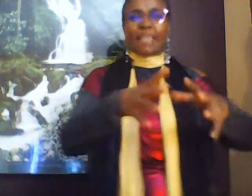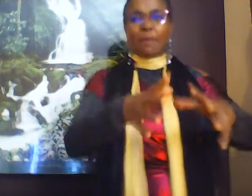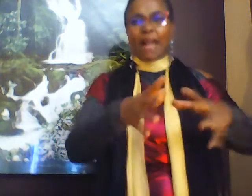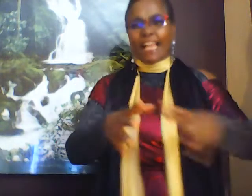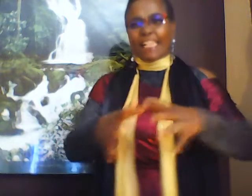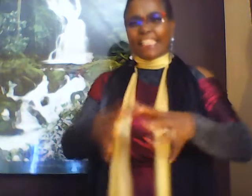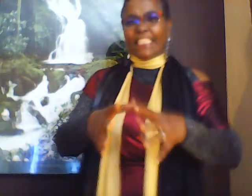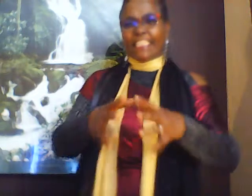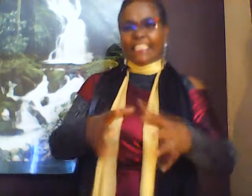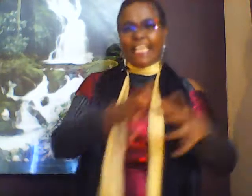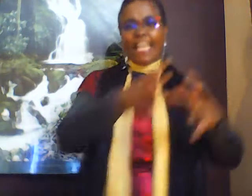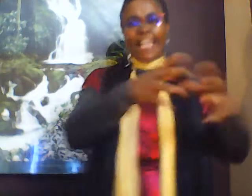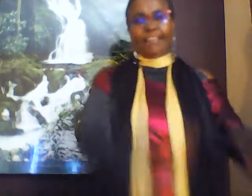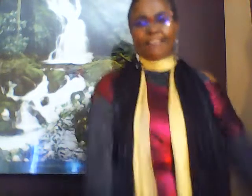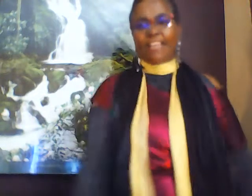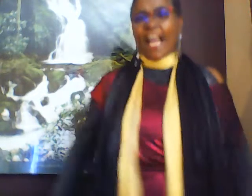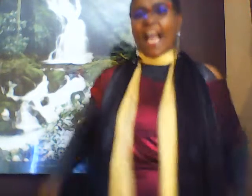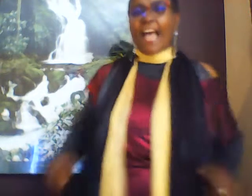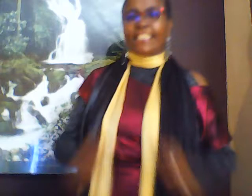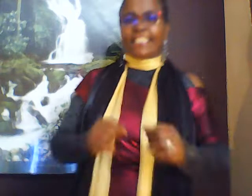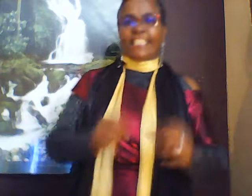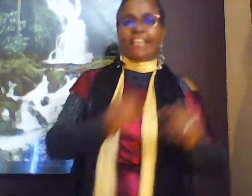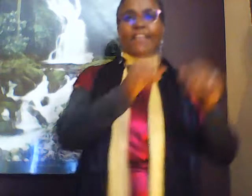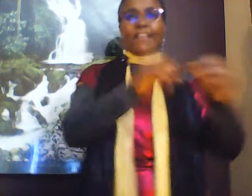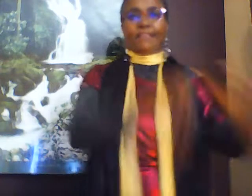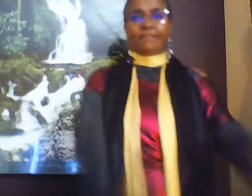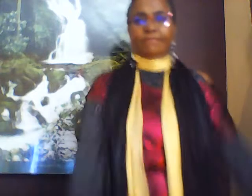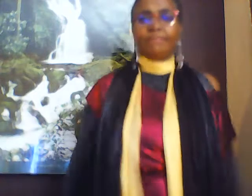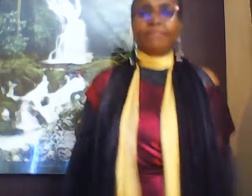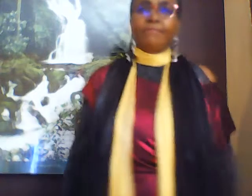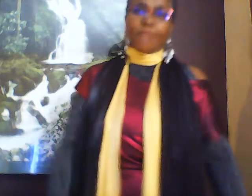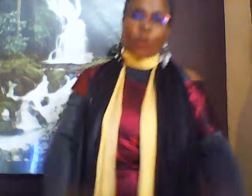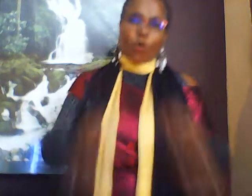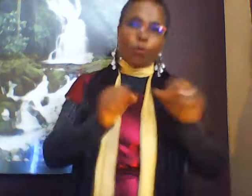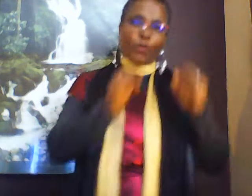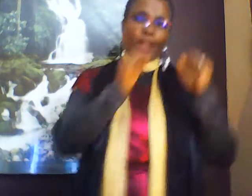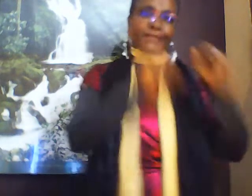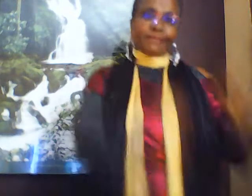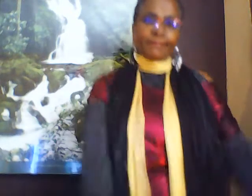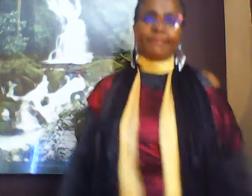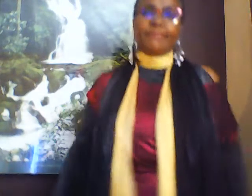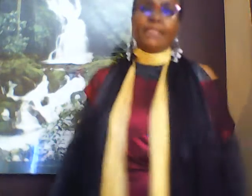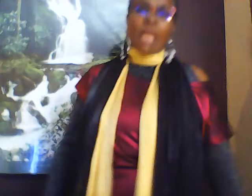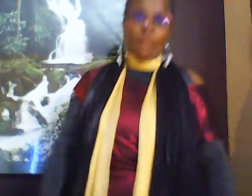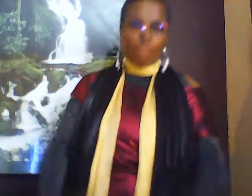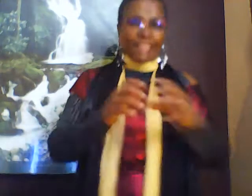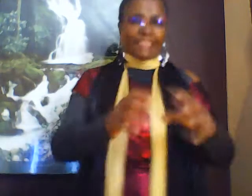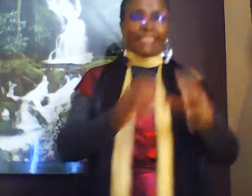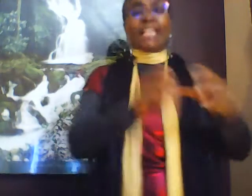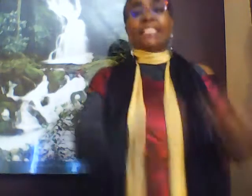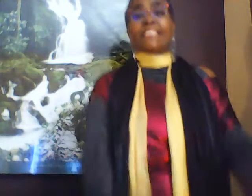Sabra renisye. Active, copona, partir